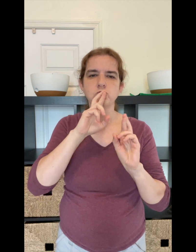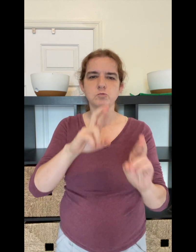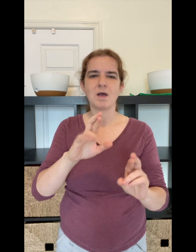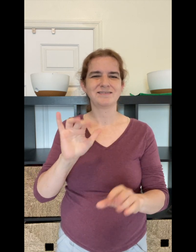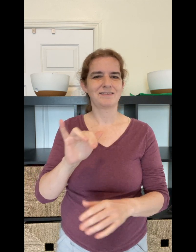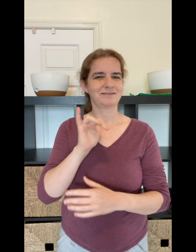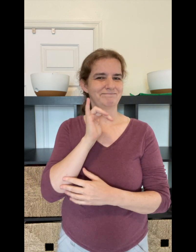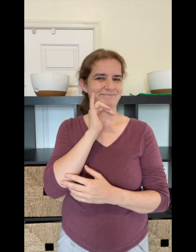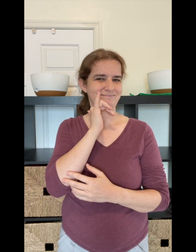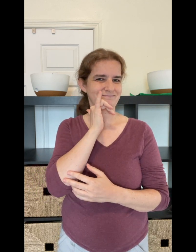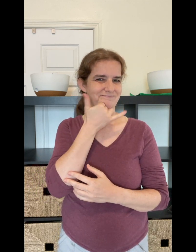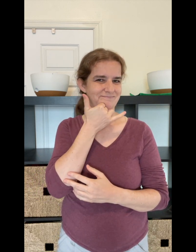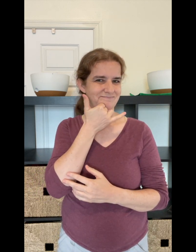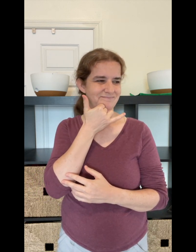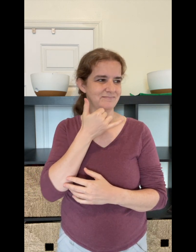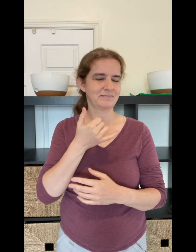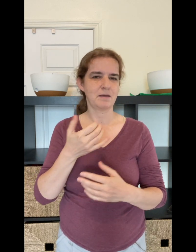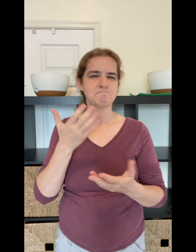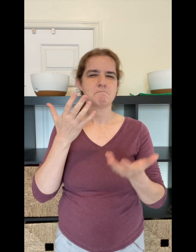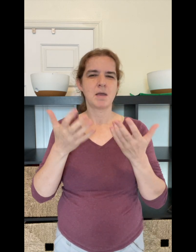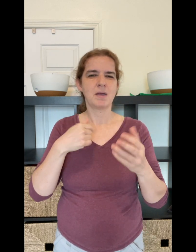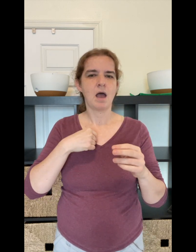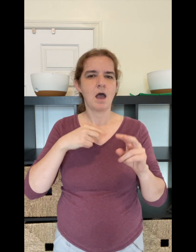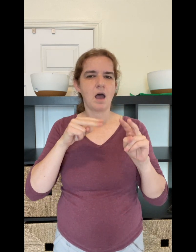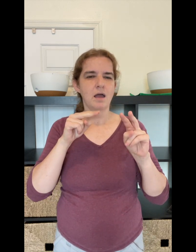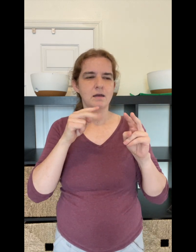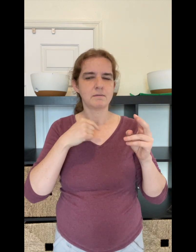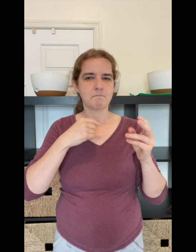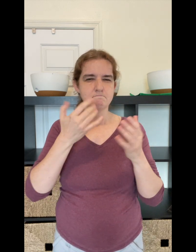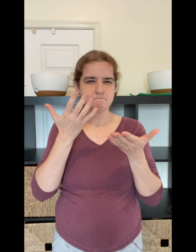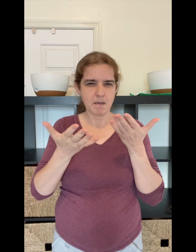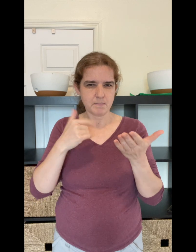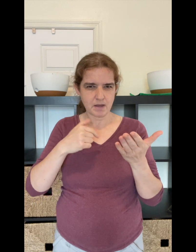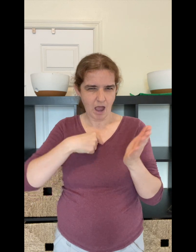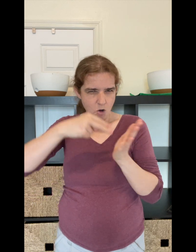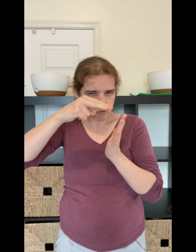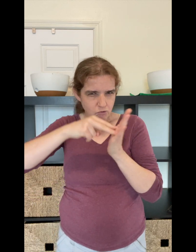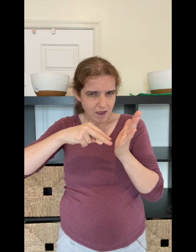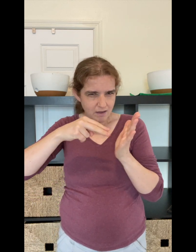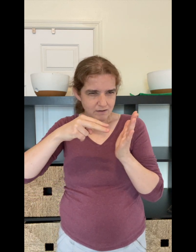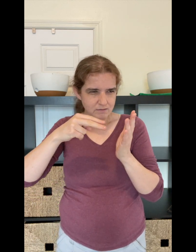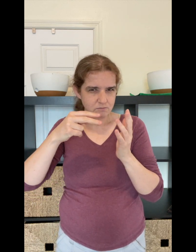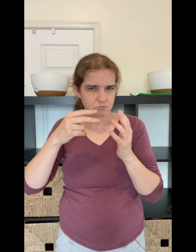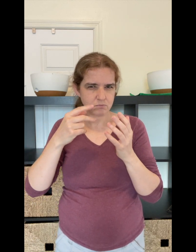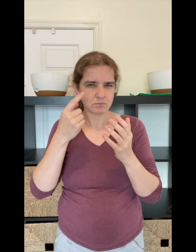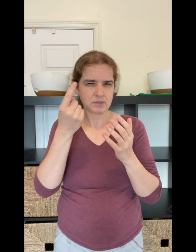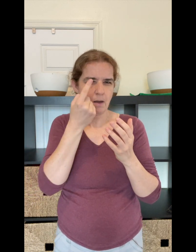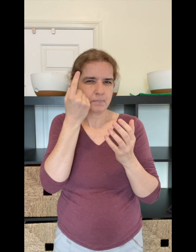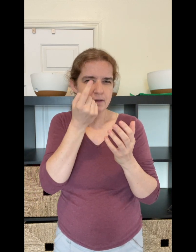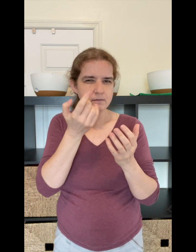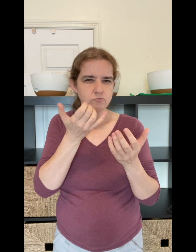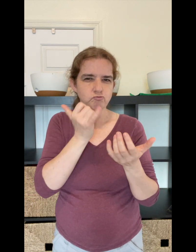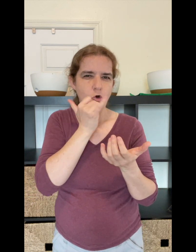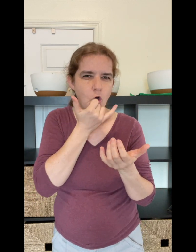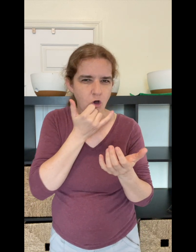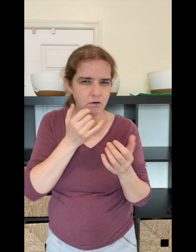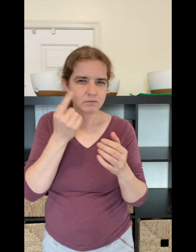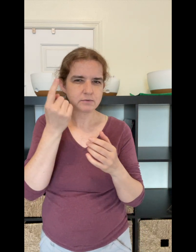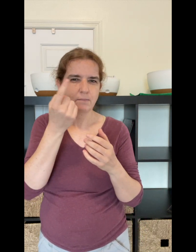number, one response is a mistake. And maybe I read through and I